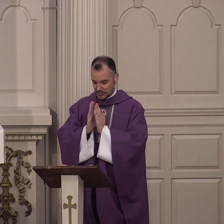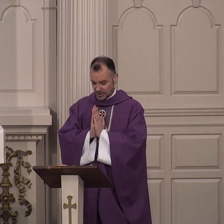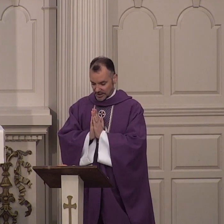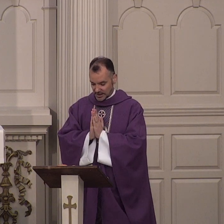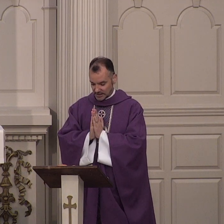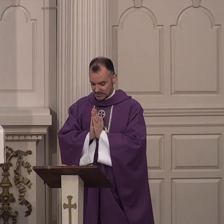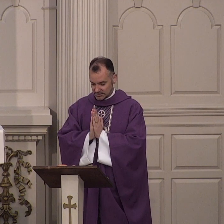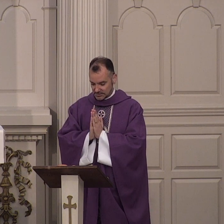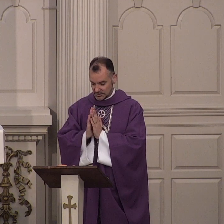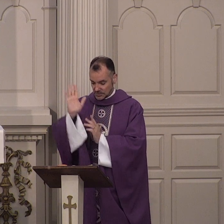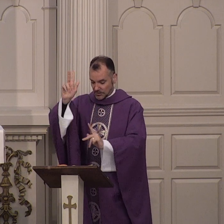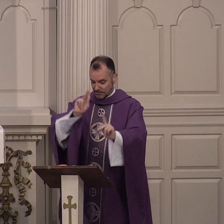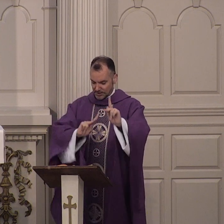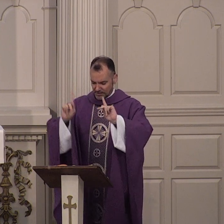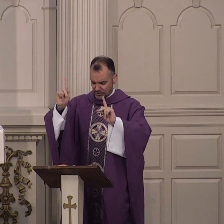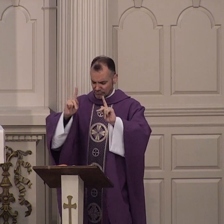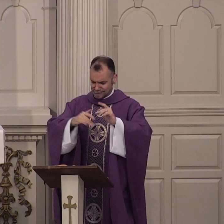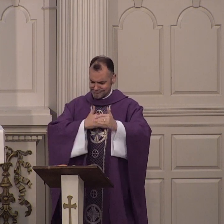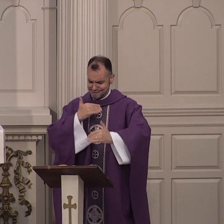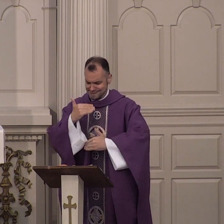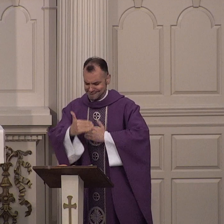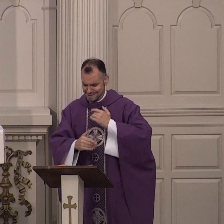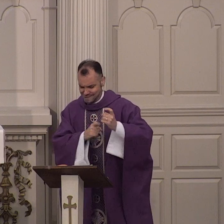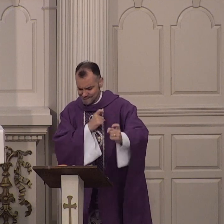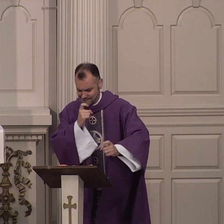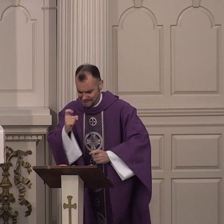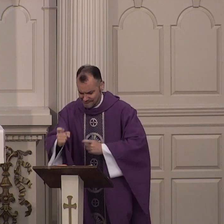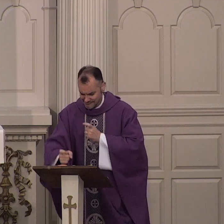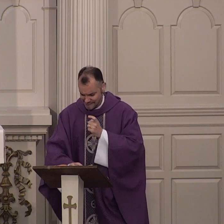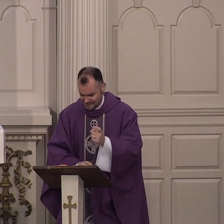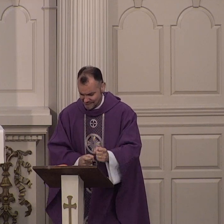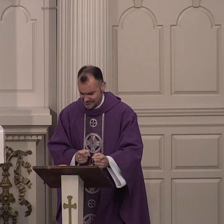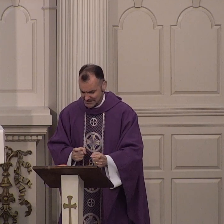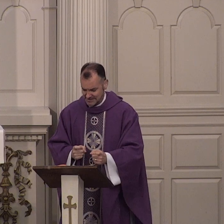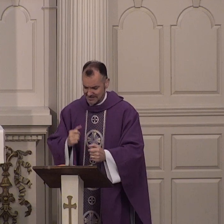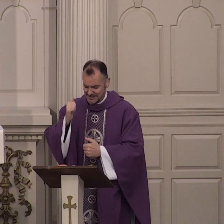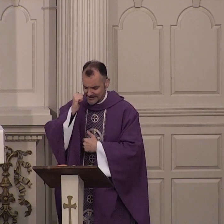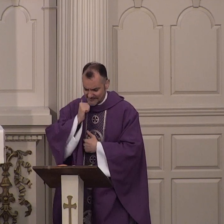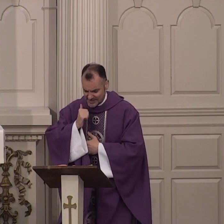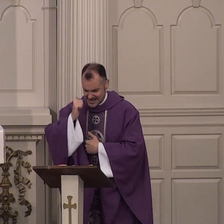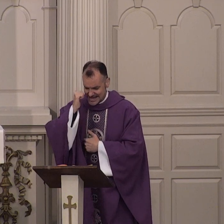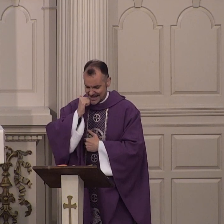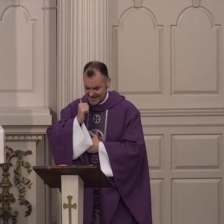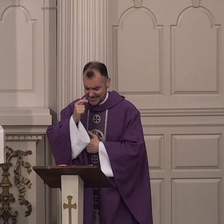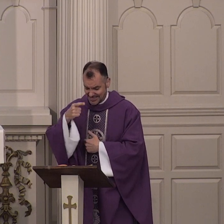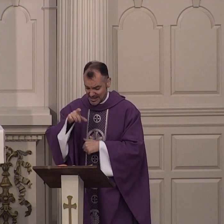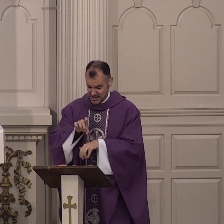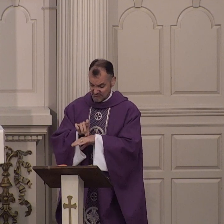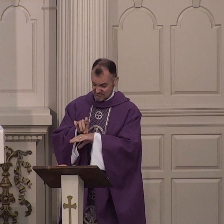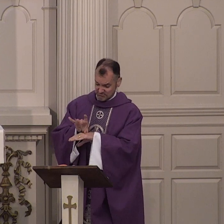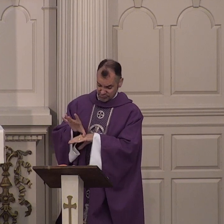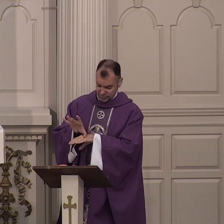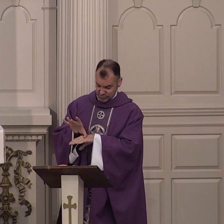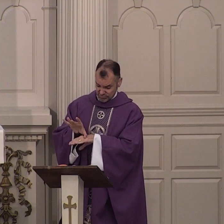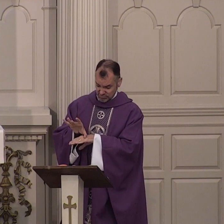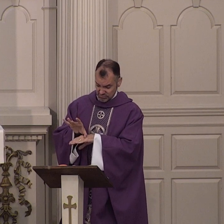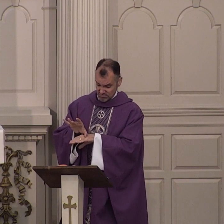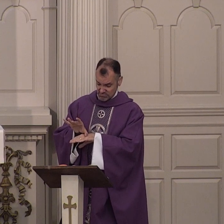Be gracious to your people, Lord, we pray, that as from day to day they reject what does